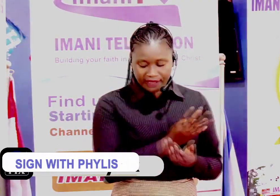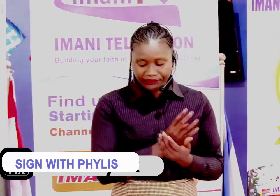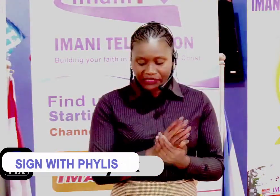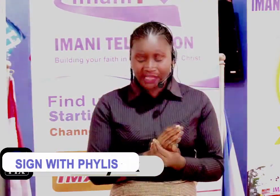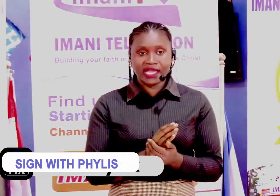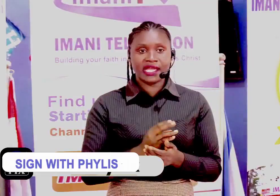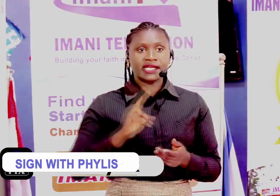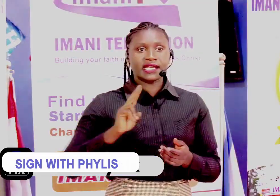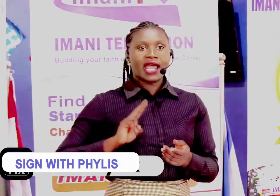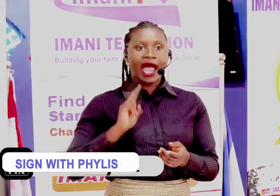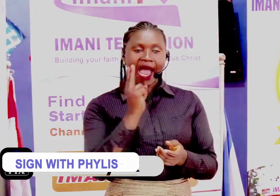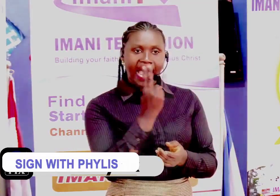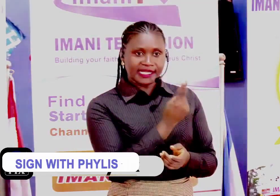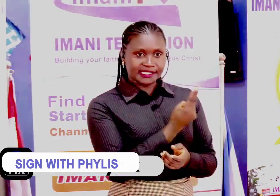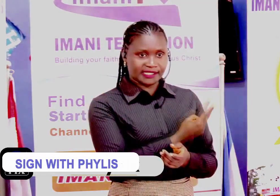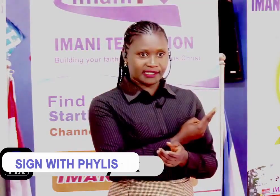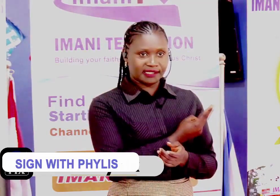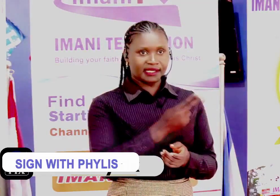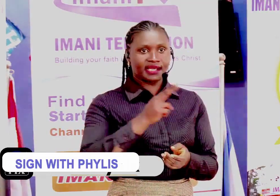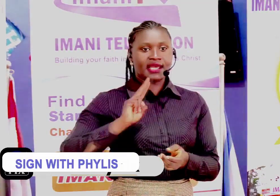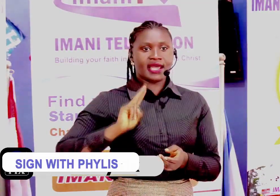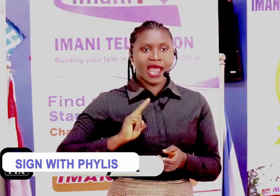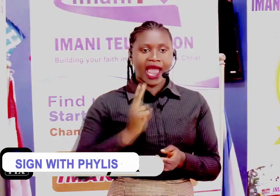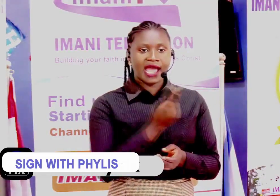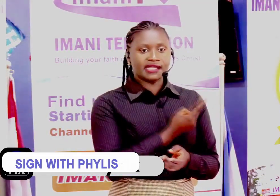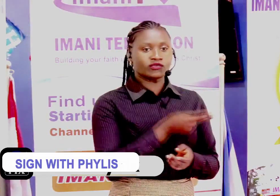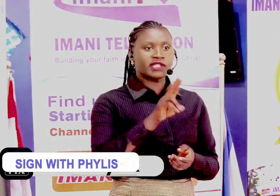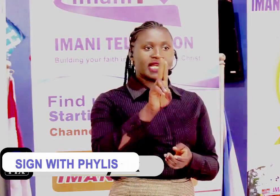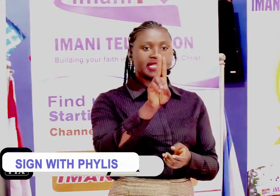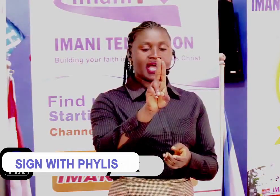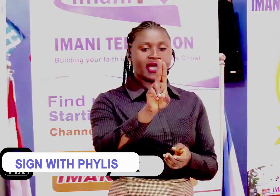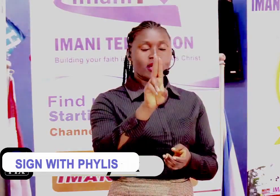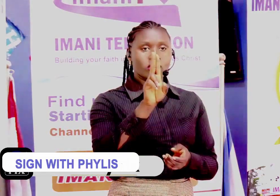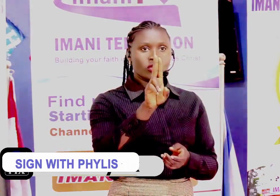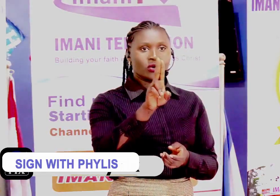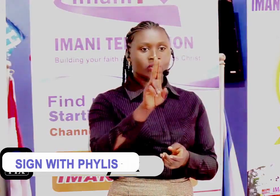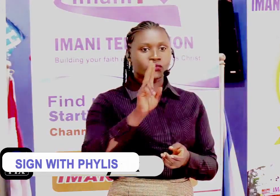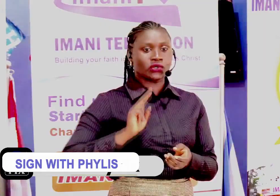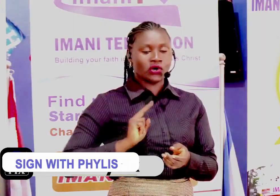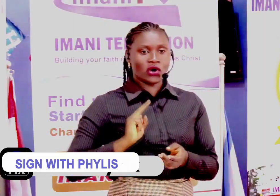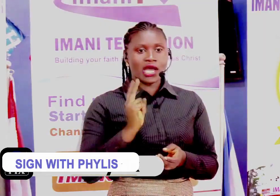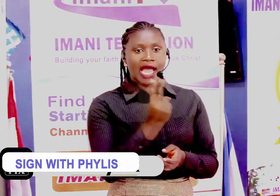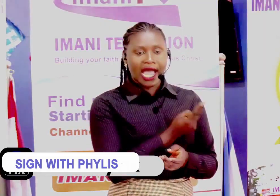and then us with the letter U. So